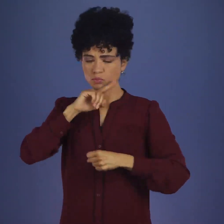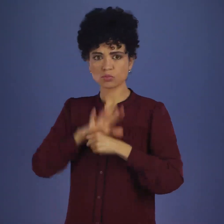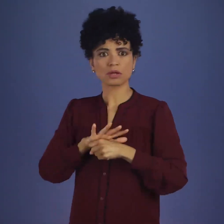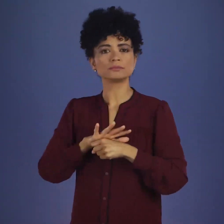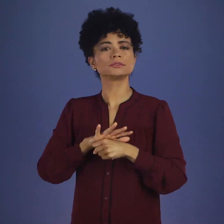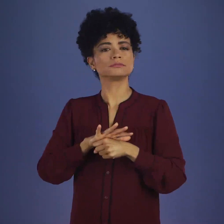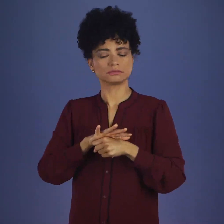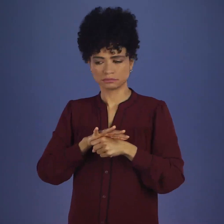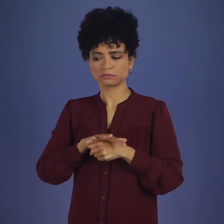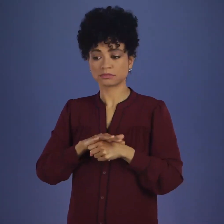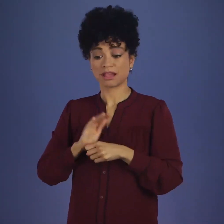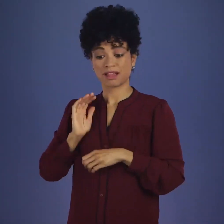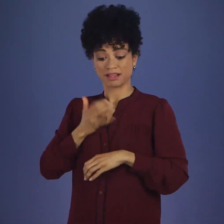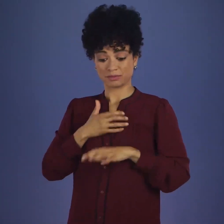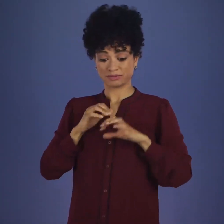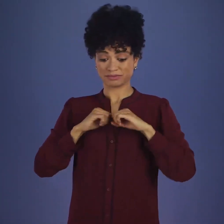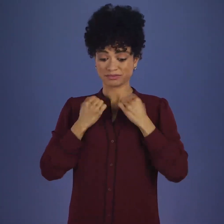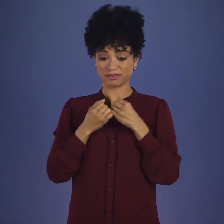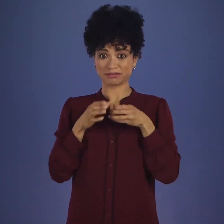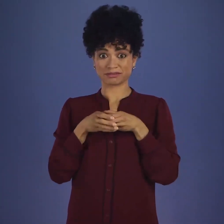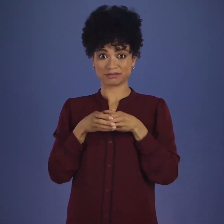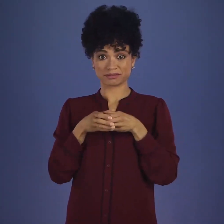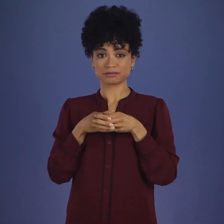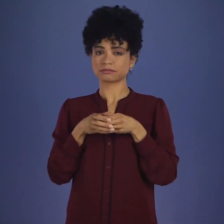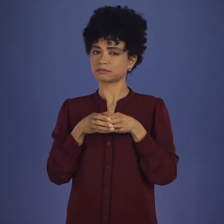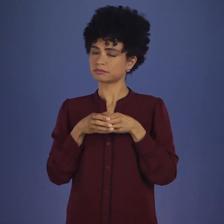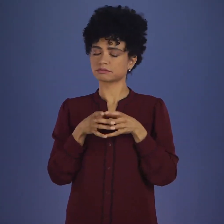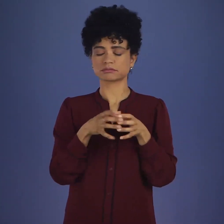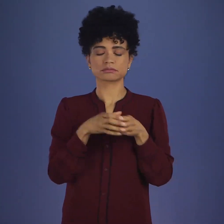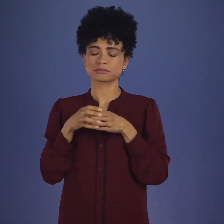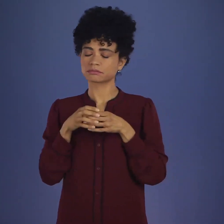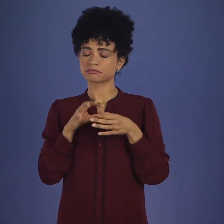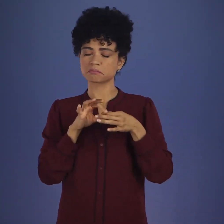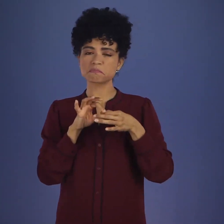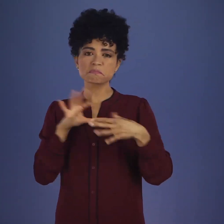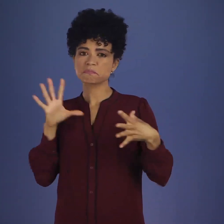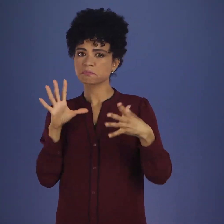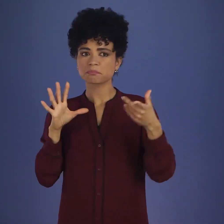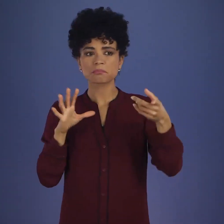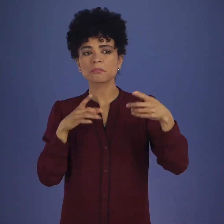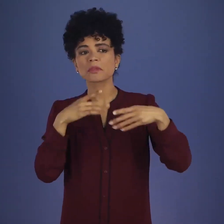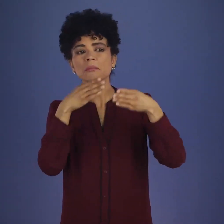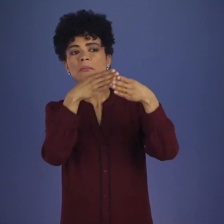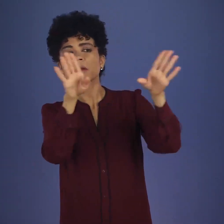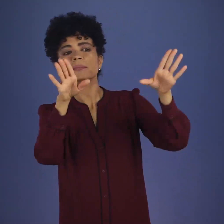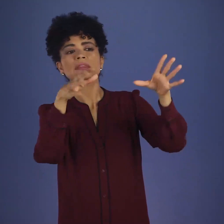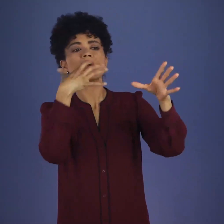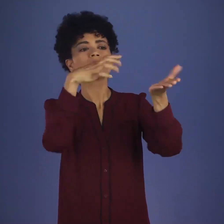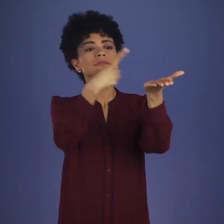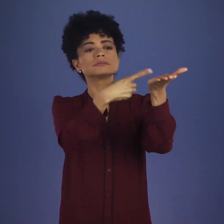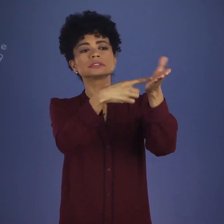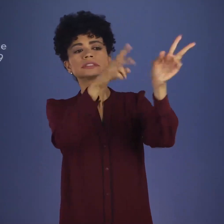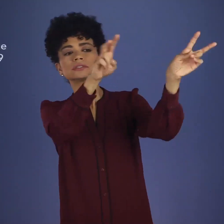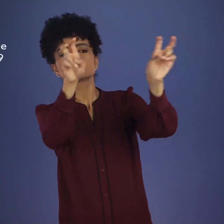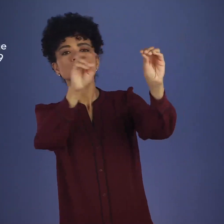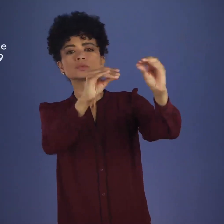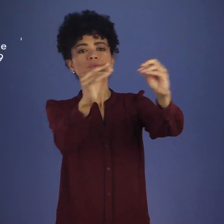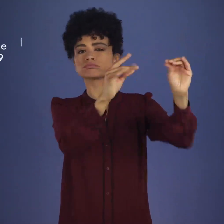As we surveyed the wreck of that movement, early AA members resolved to keep our society